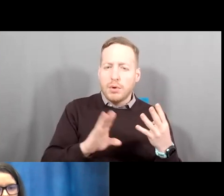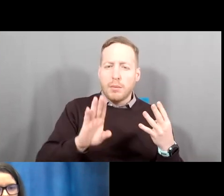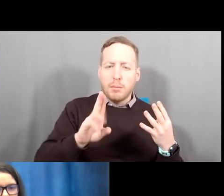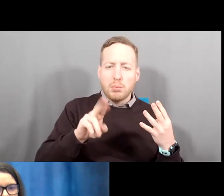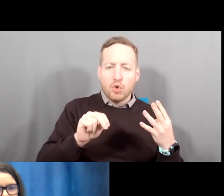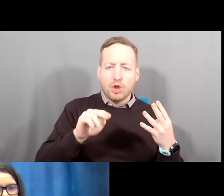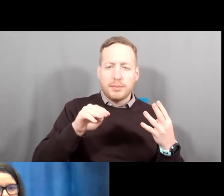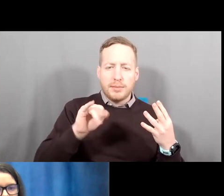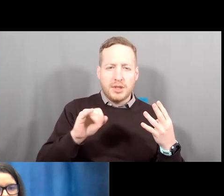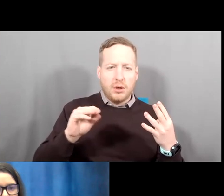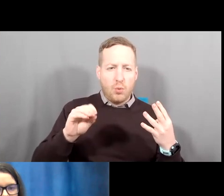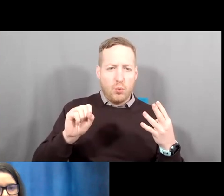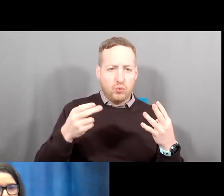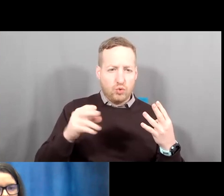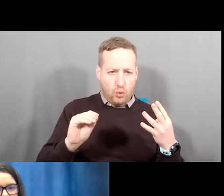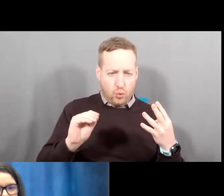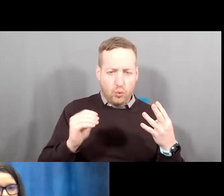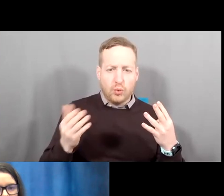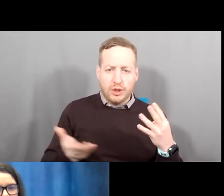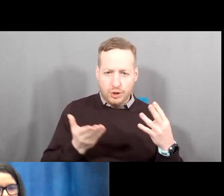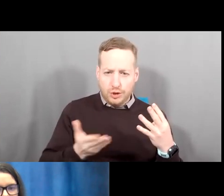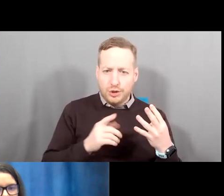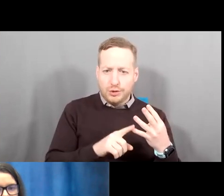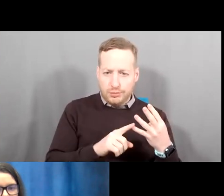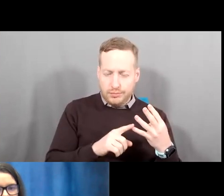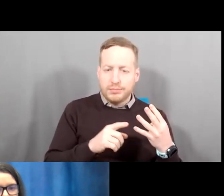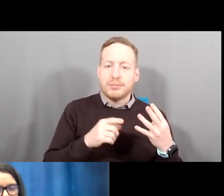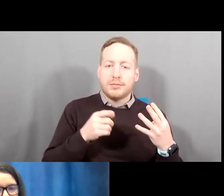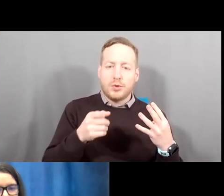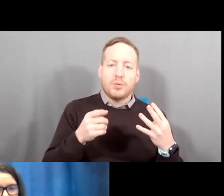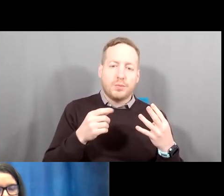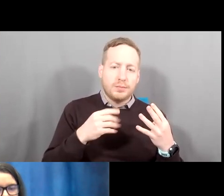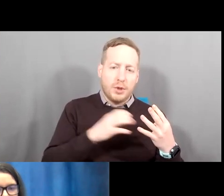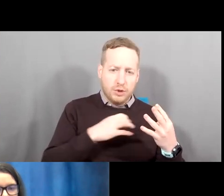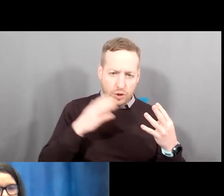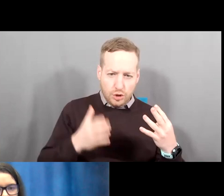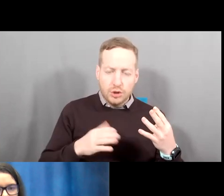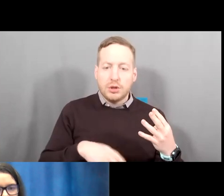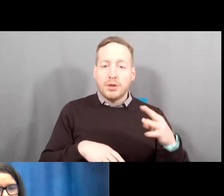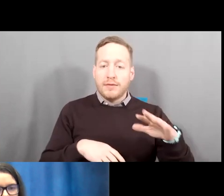who's one of the commissioners. The 4th commissioner is Bunmi Osho. She's here.